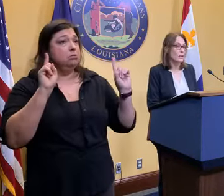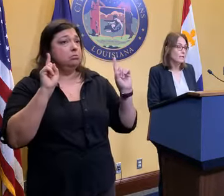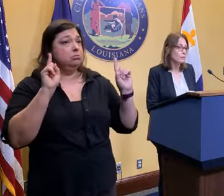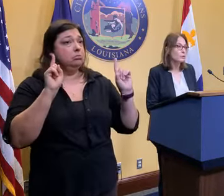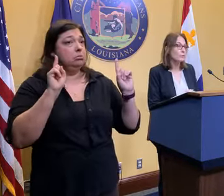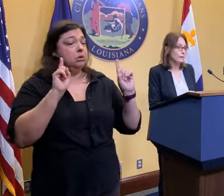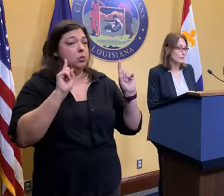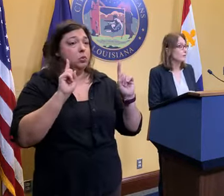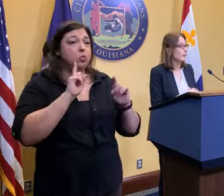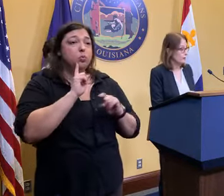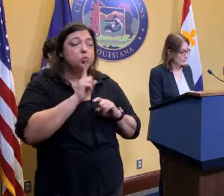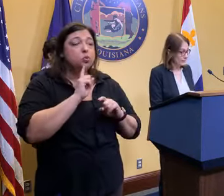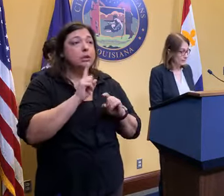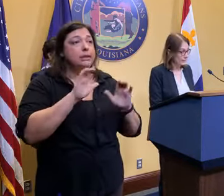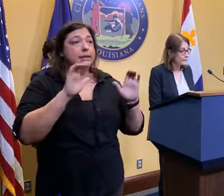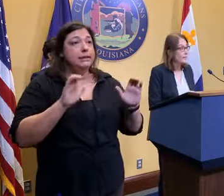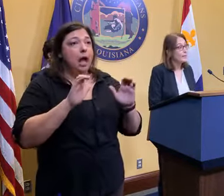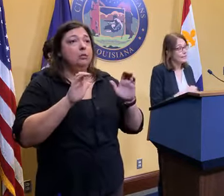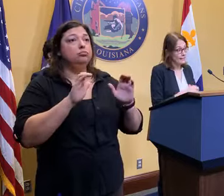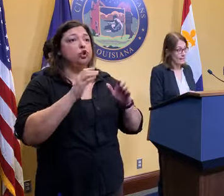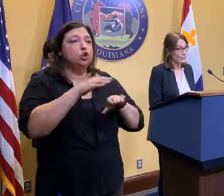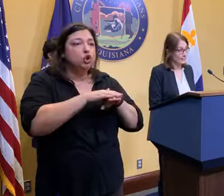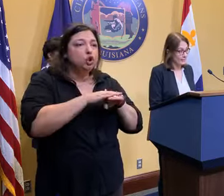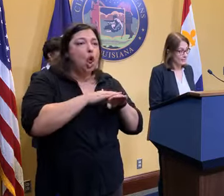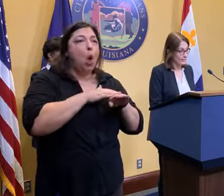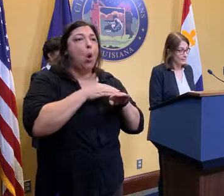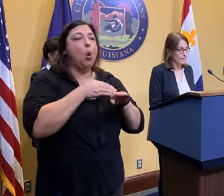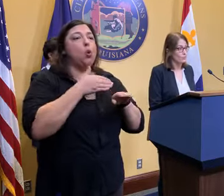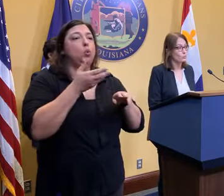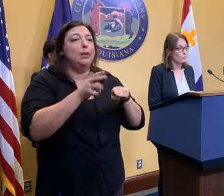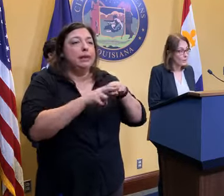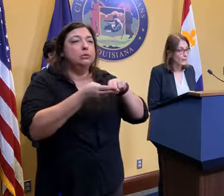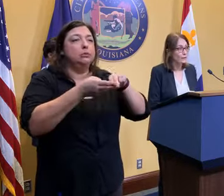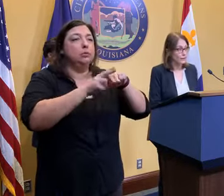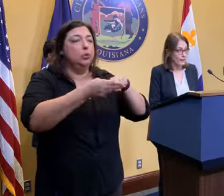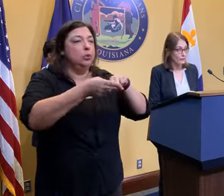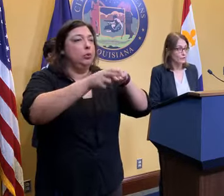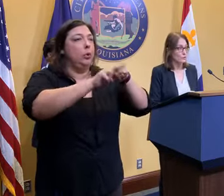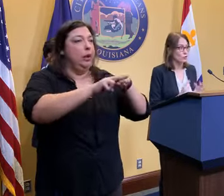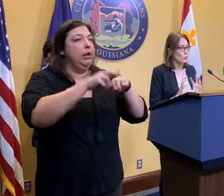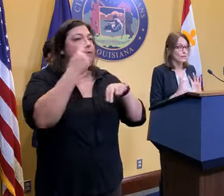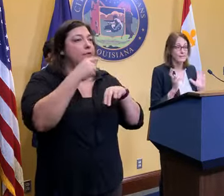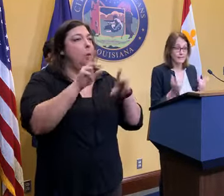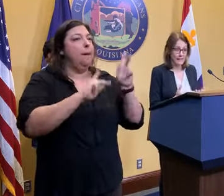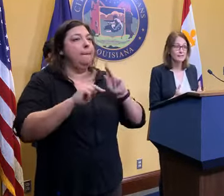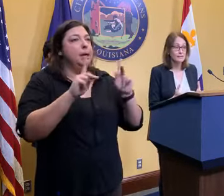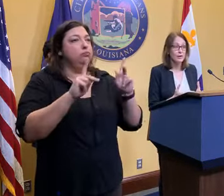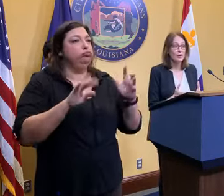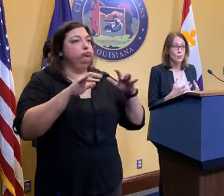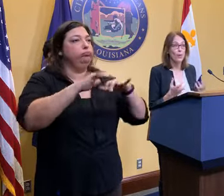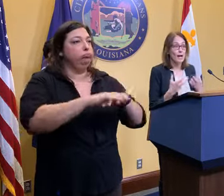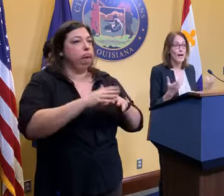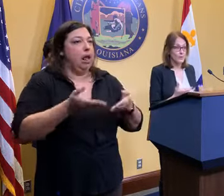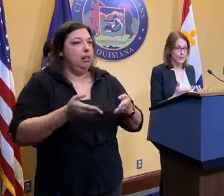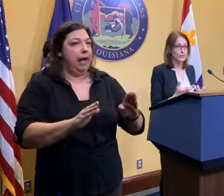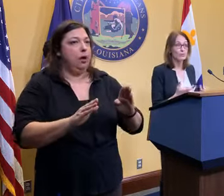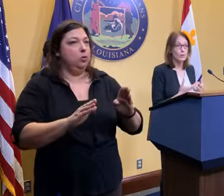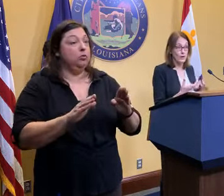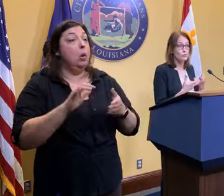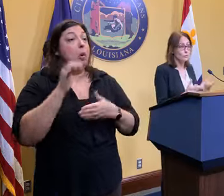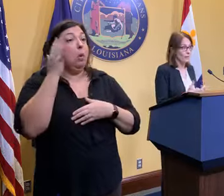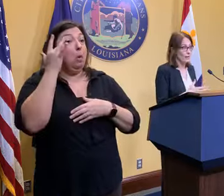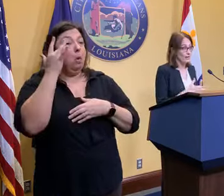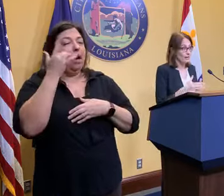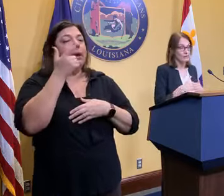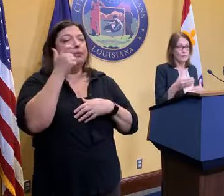done incremental increases in gathering sizes, and that's really allowed us to assess what happens when